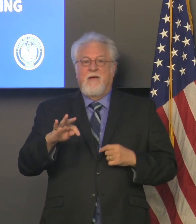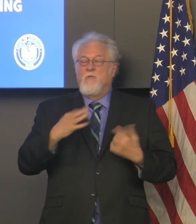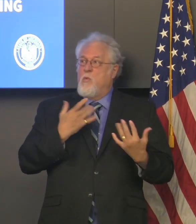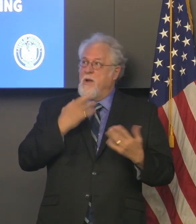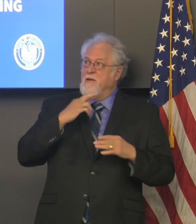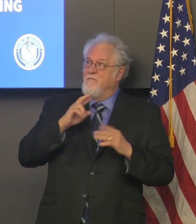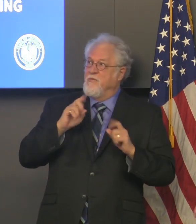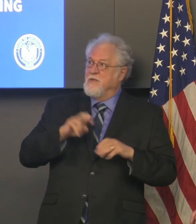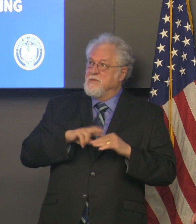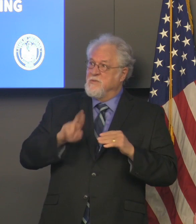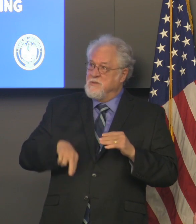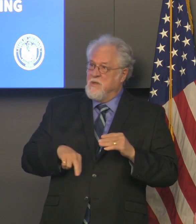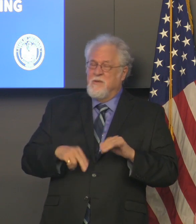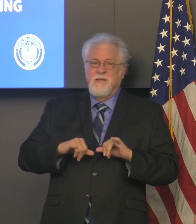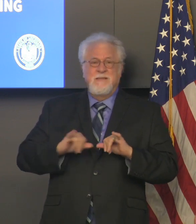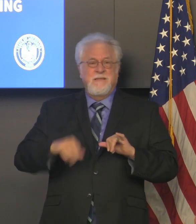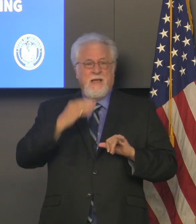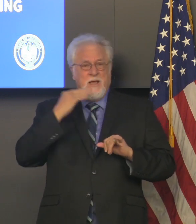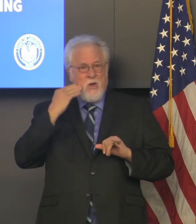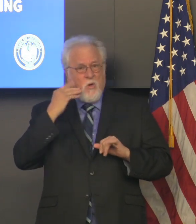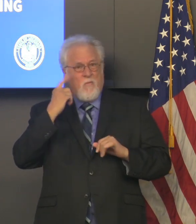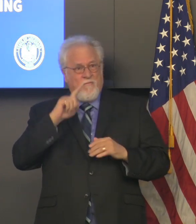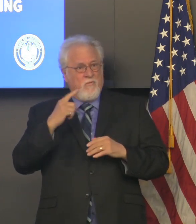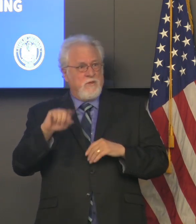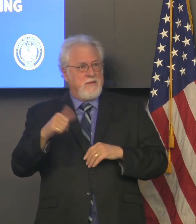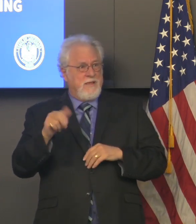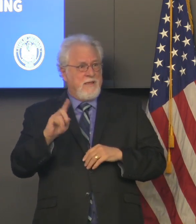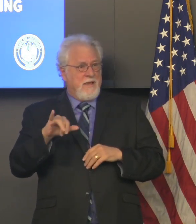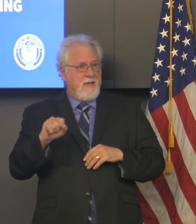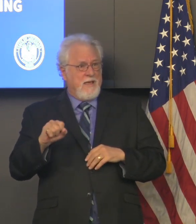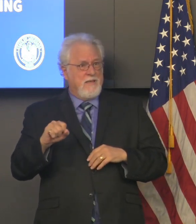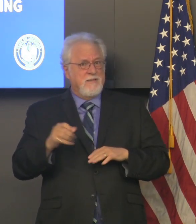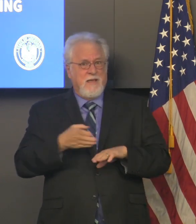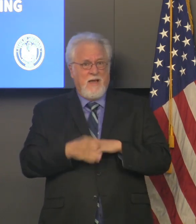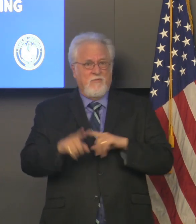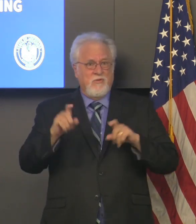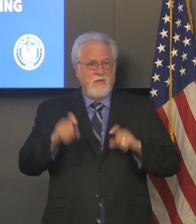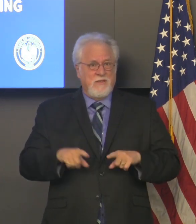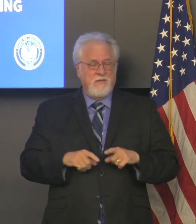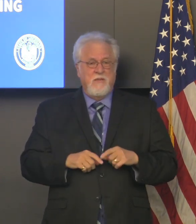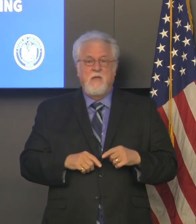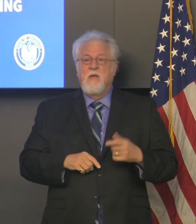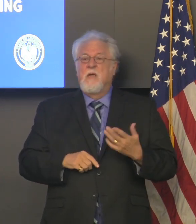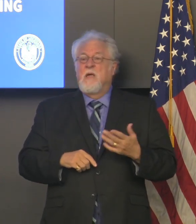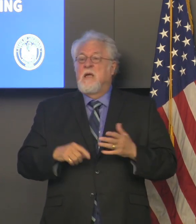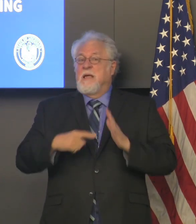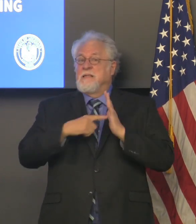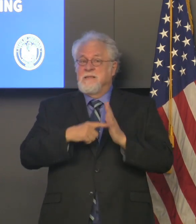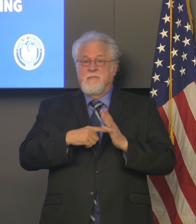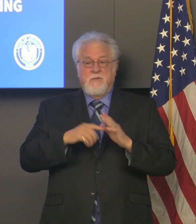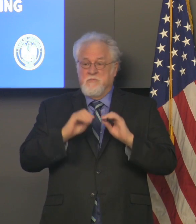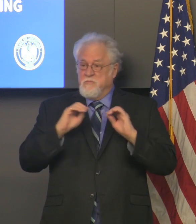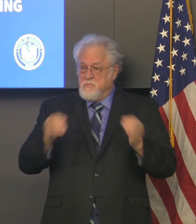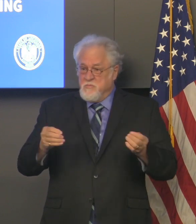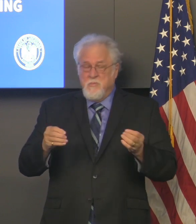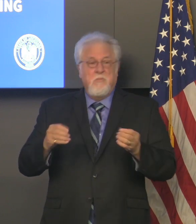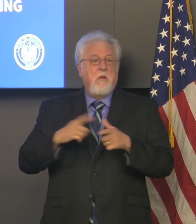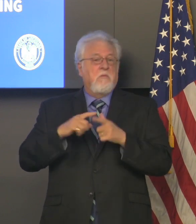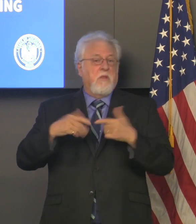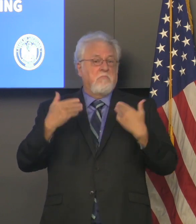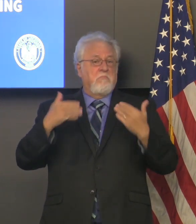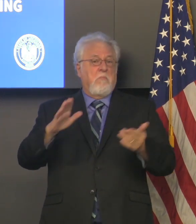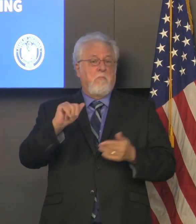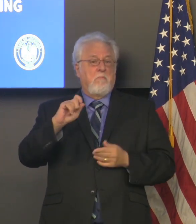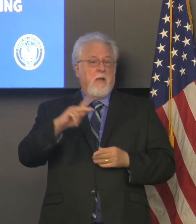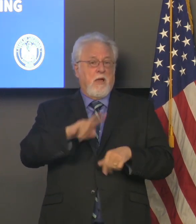result, stay home for at least 10 days past when you were tested. If you are symptom-free after that, you can resume your